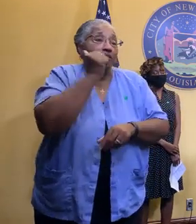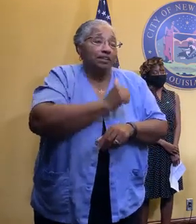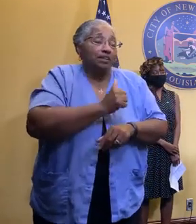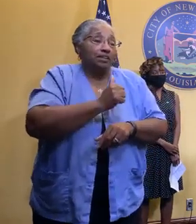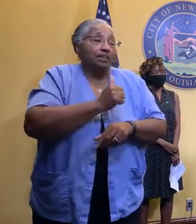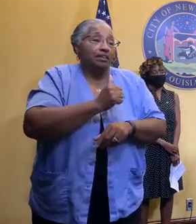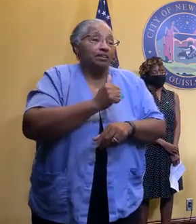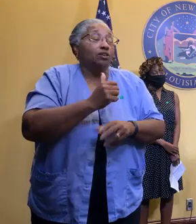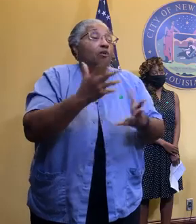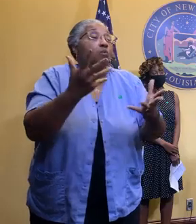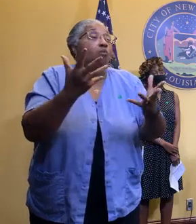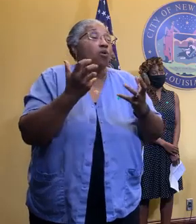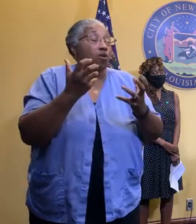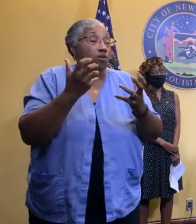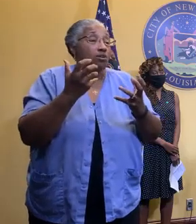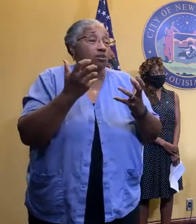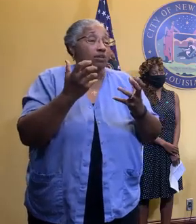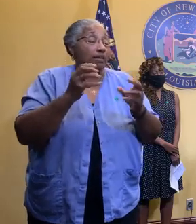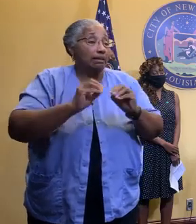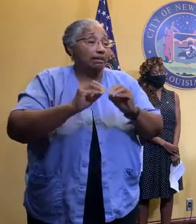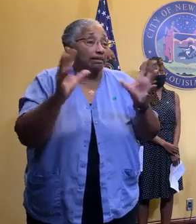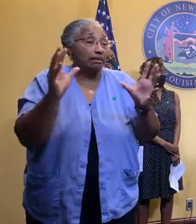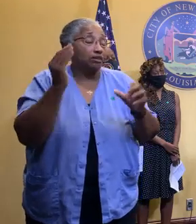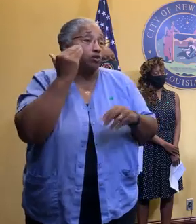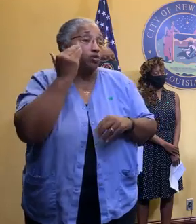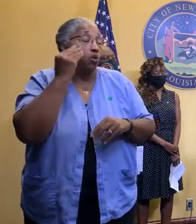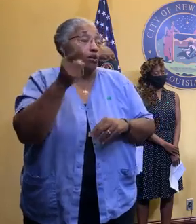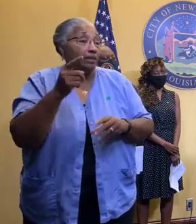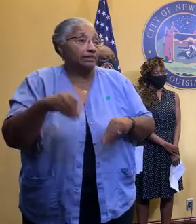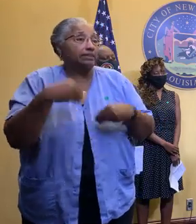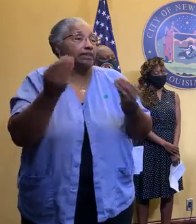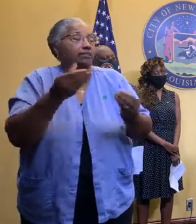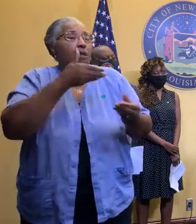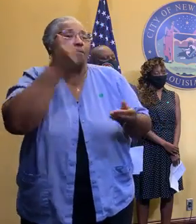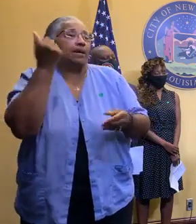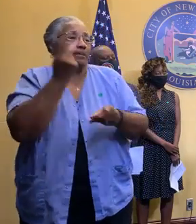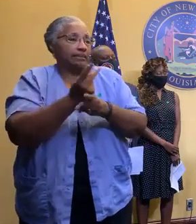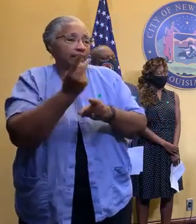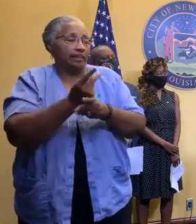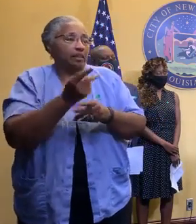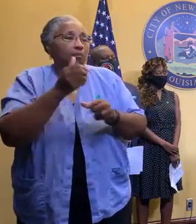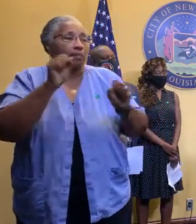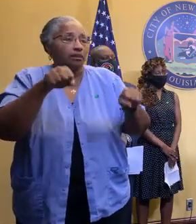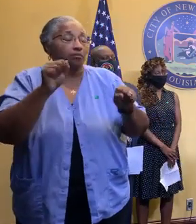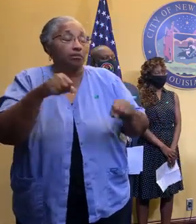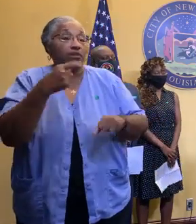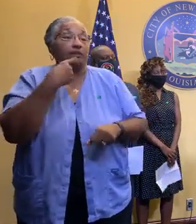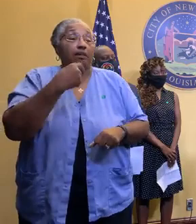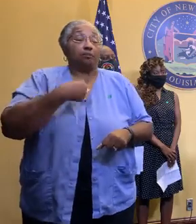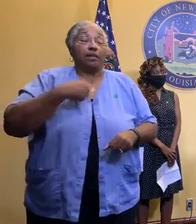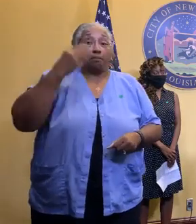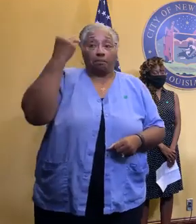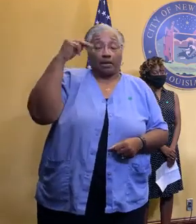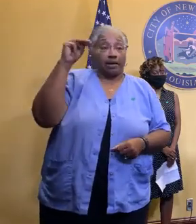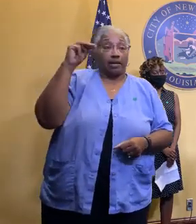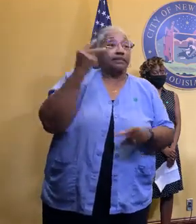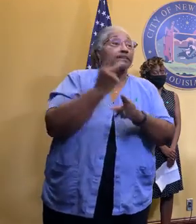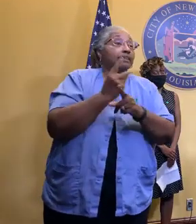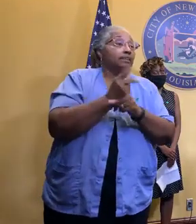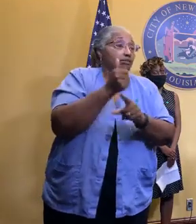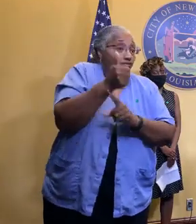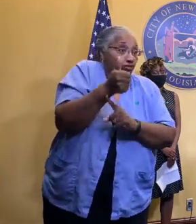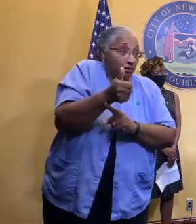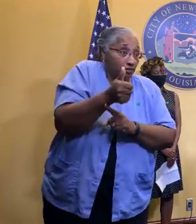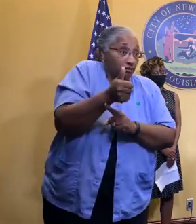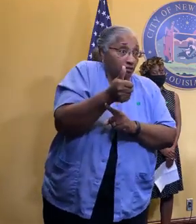and making sure that he is rendering the best care possible, and even telling me, Mayor, yep, take care of yourself